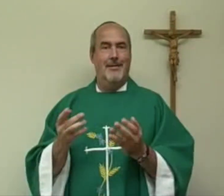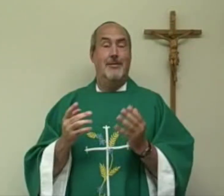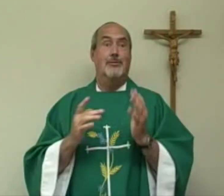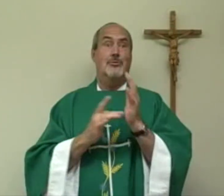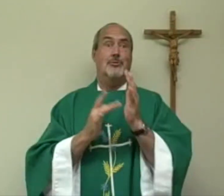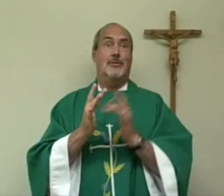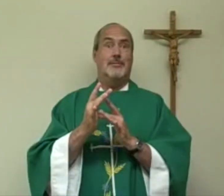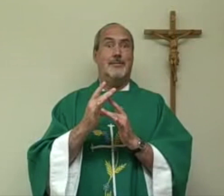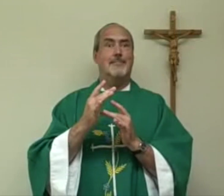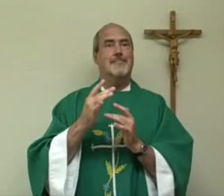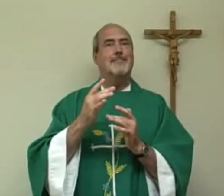praying in the temple.